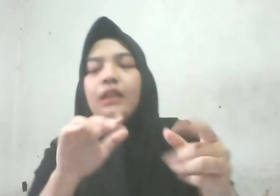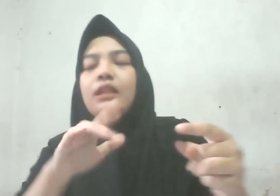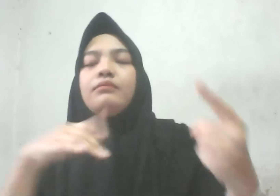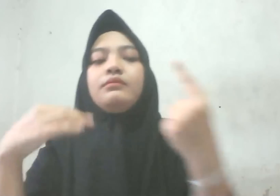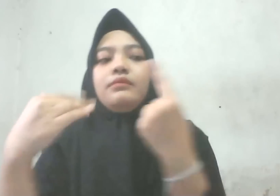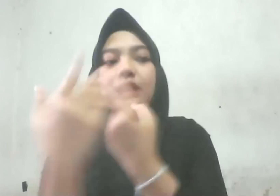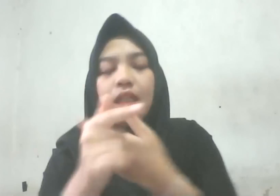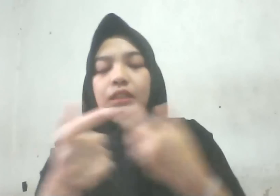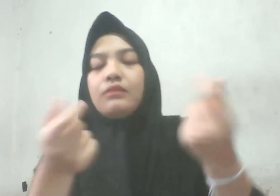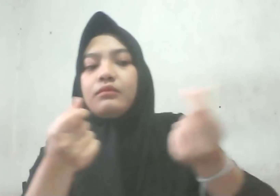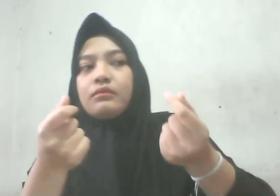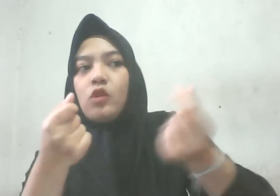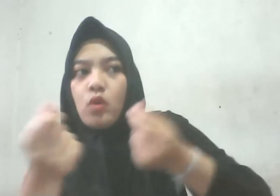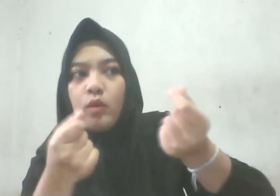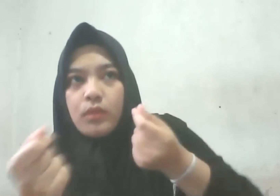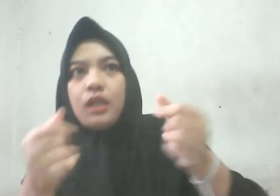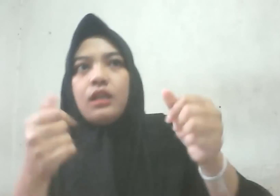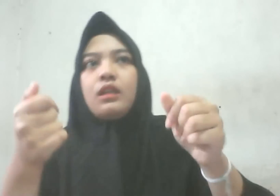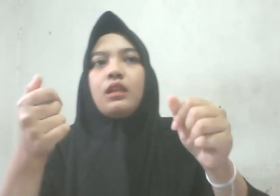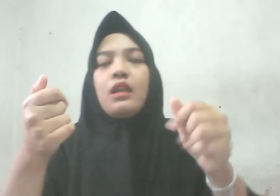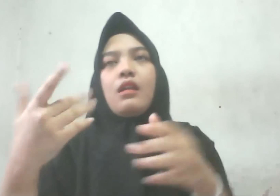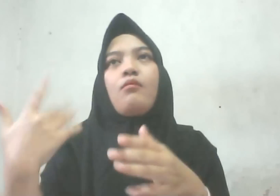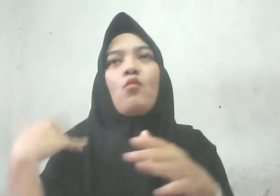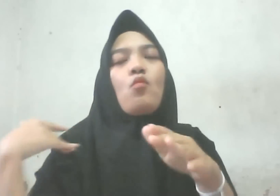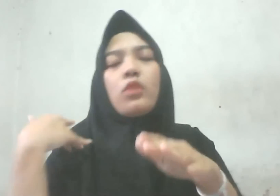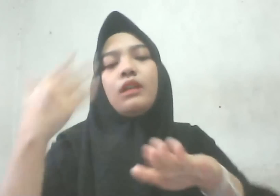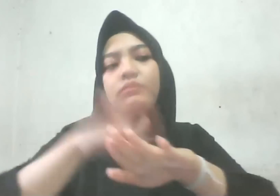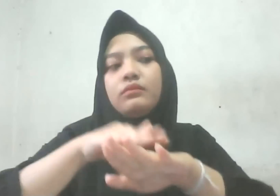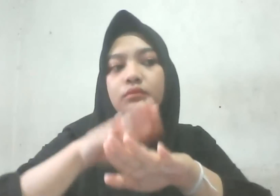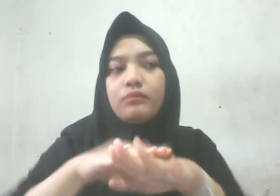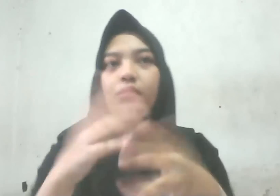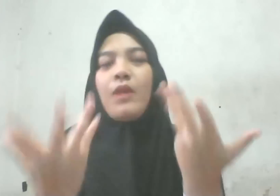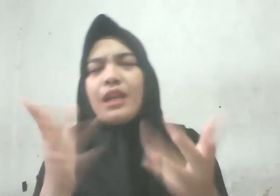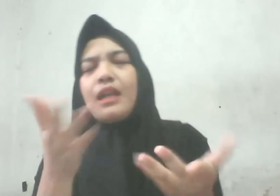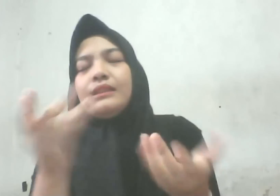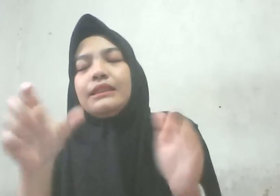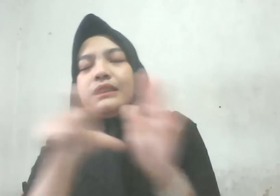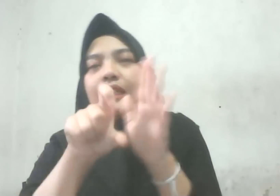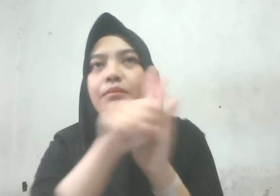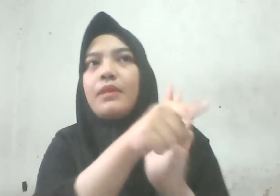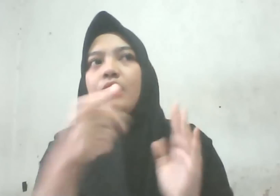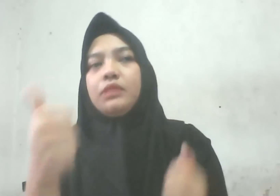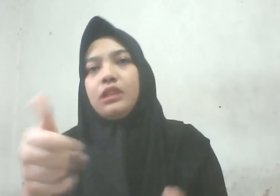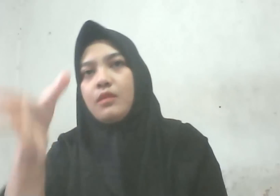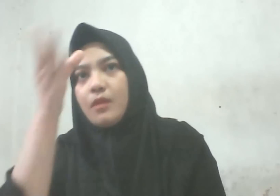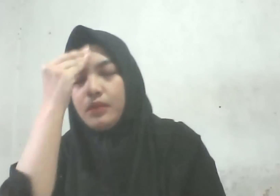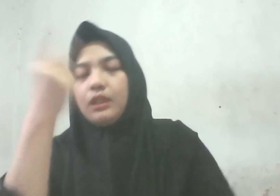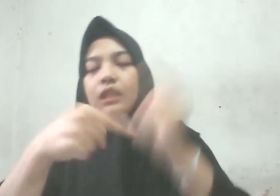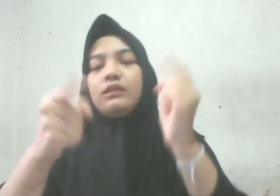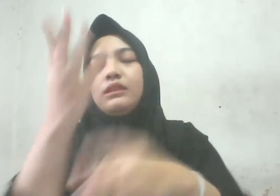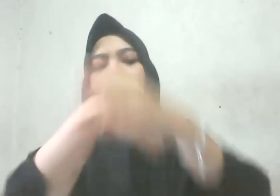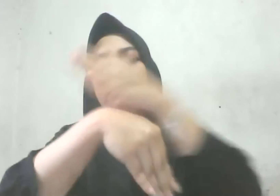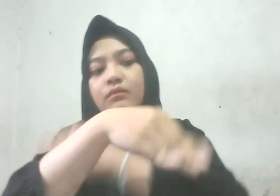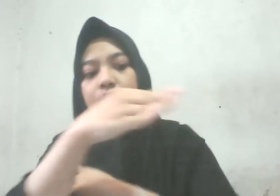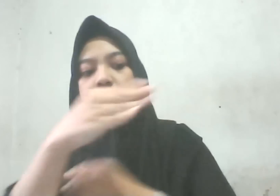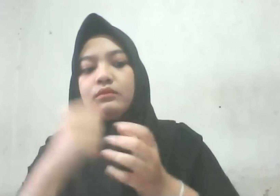the cultural model tried to understand the ways in which disability is created within the kind